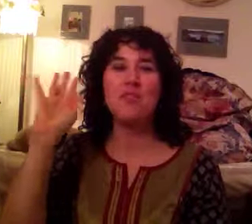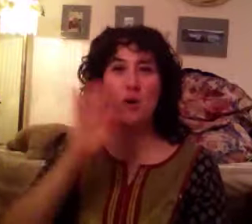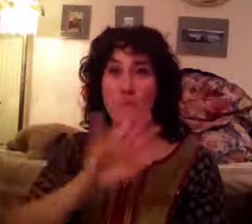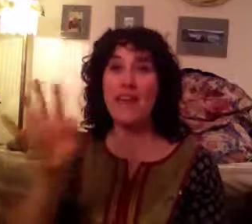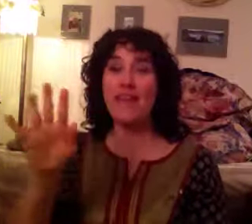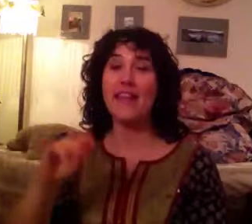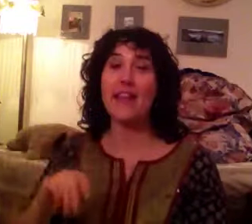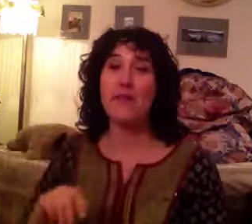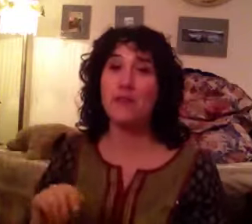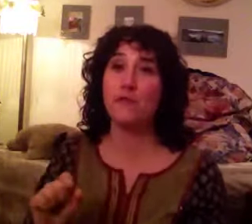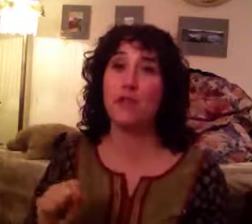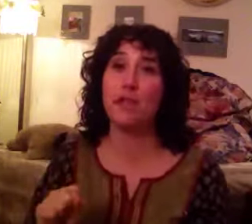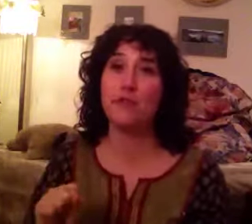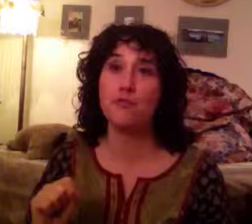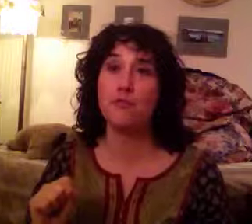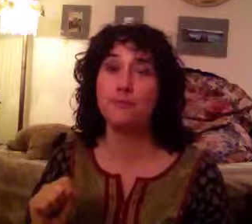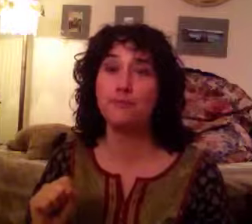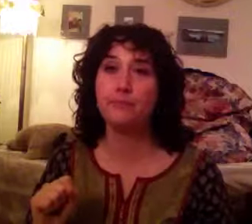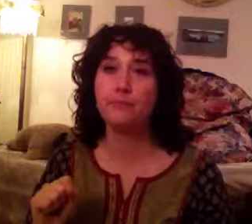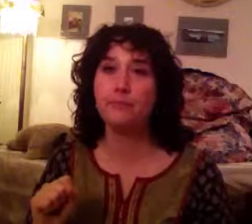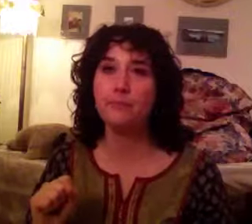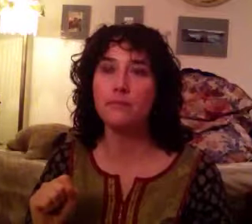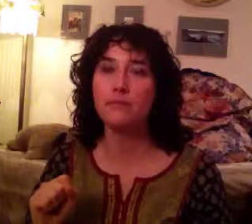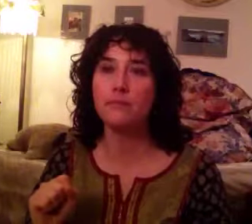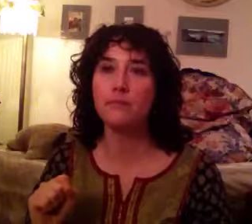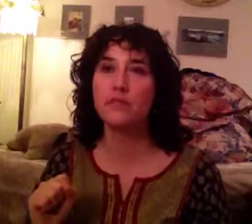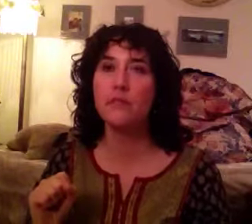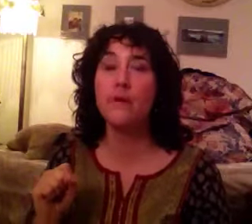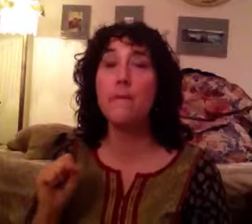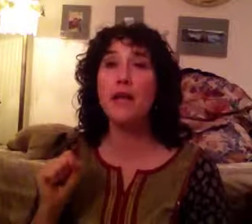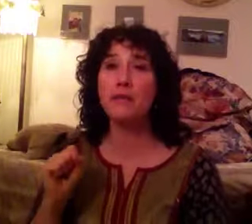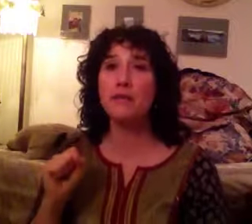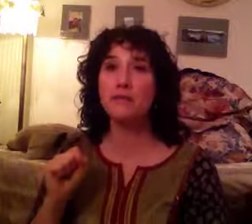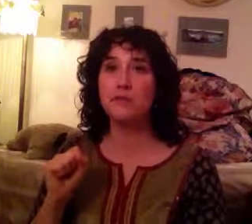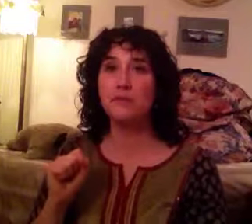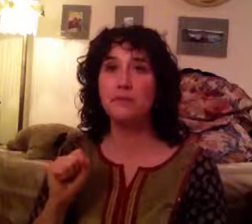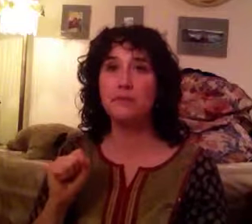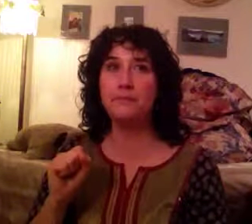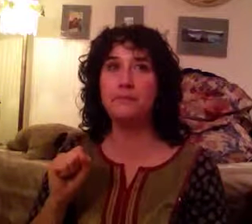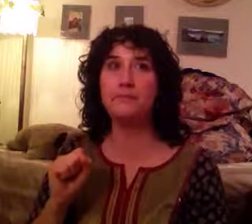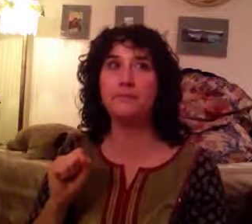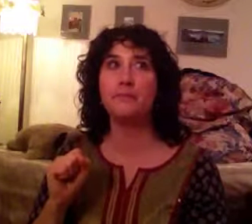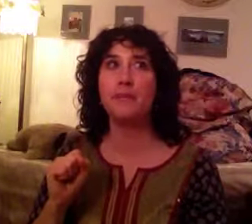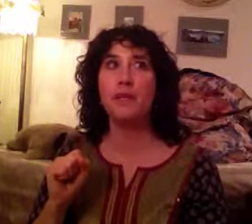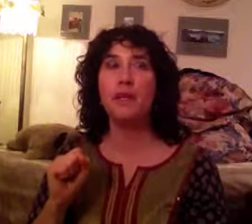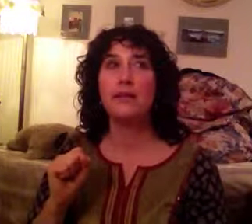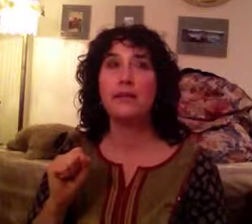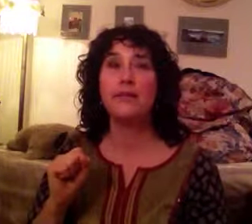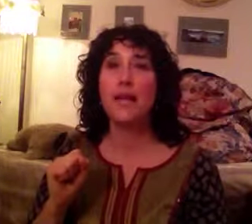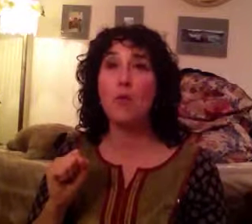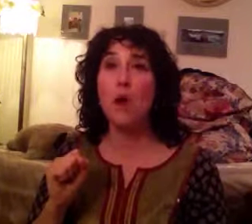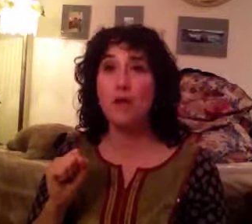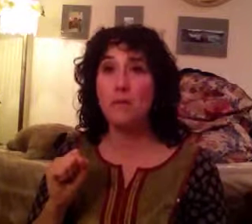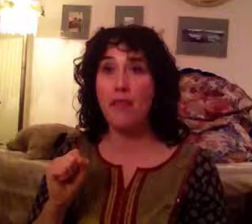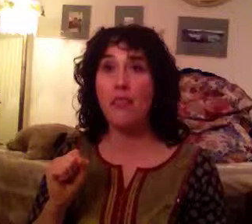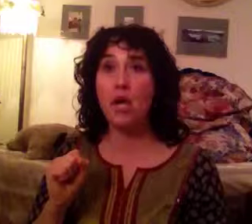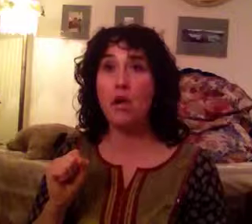So yeah, that's how it is for years. For months, let's say 1 month ago.